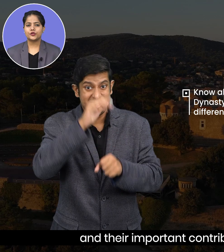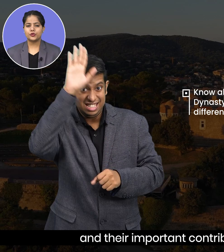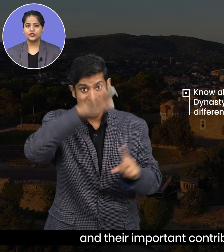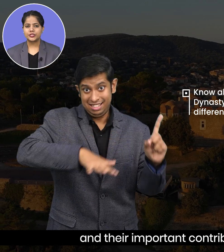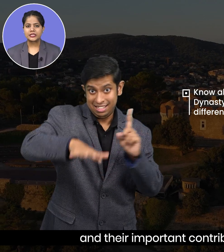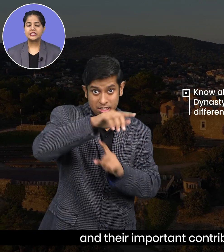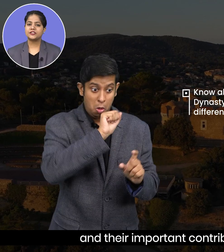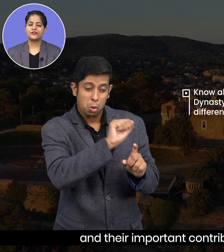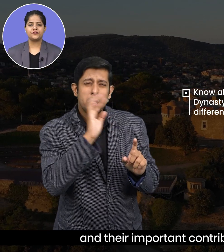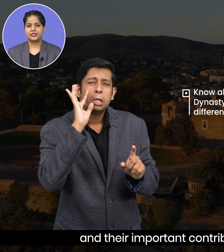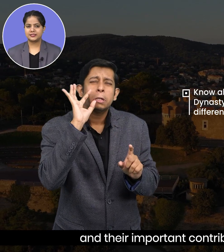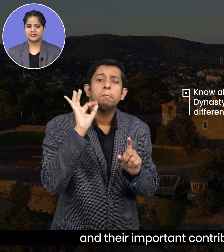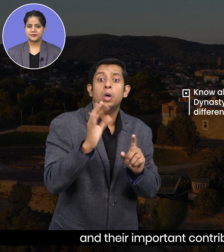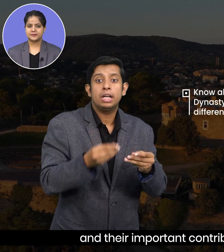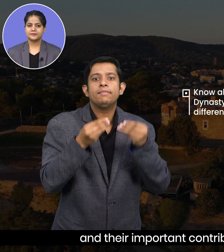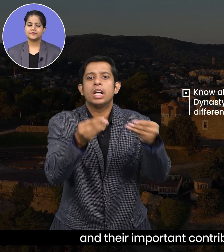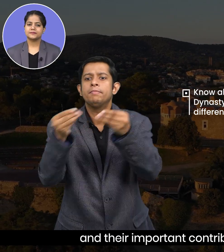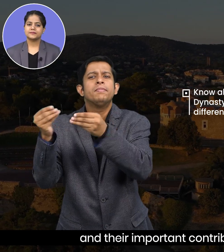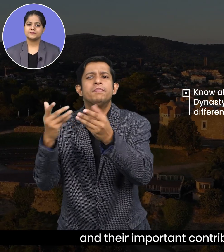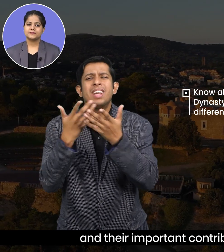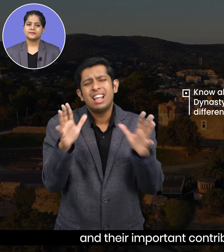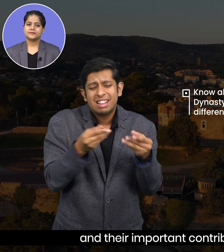important contribution in different fields.